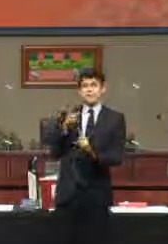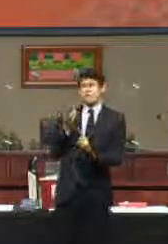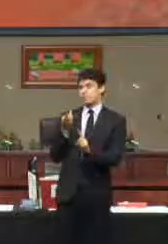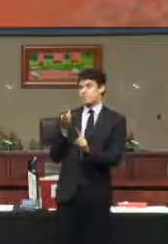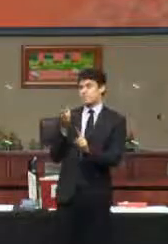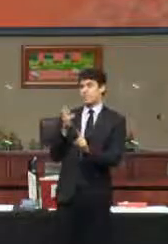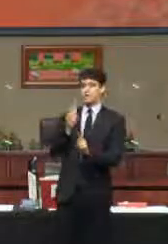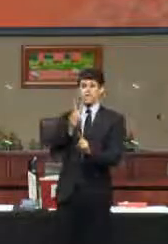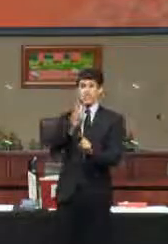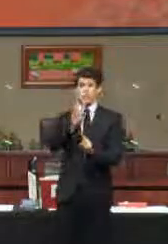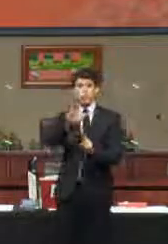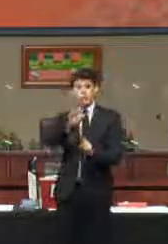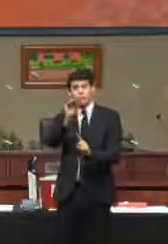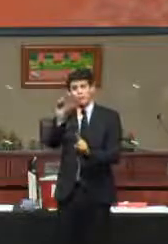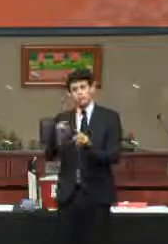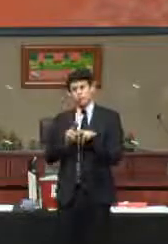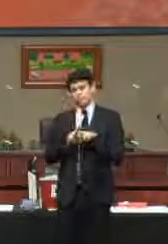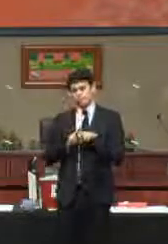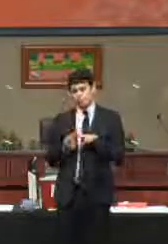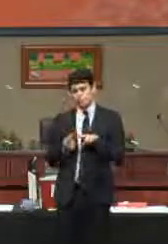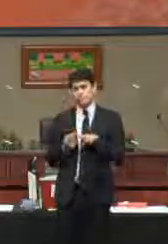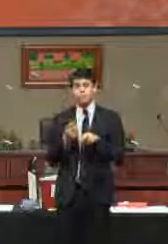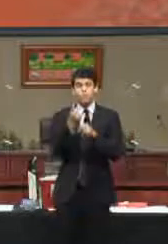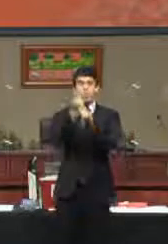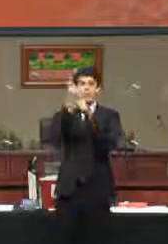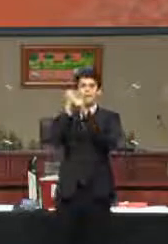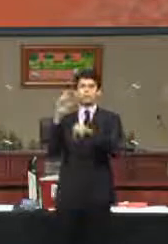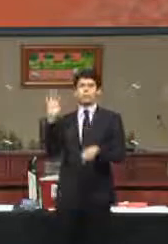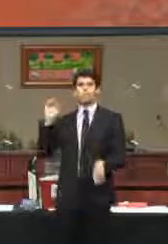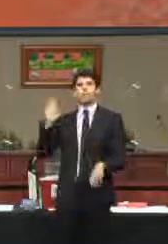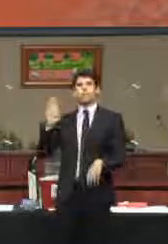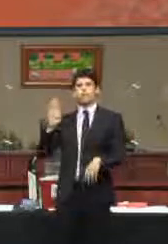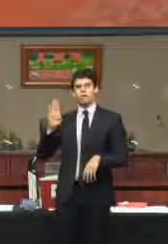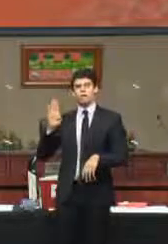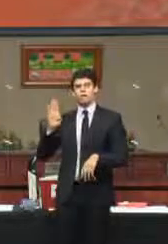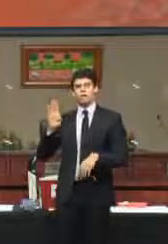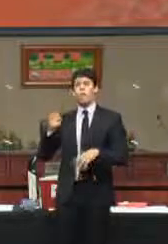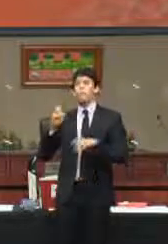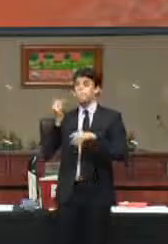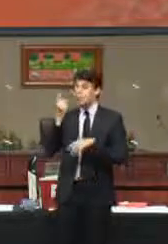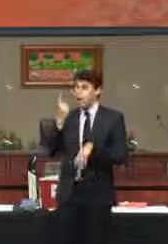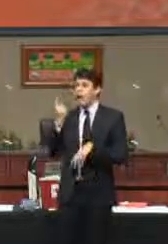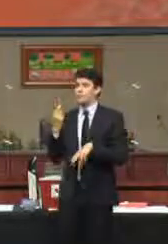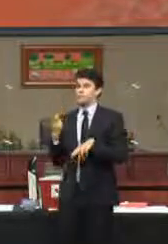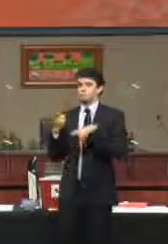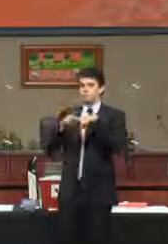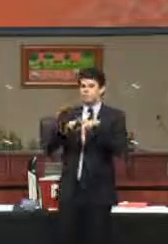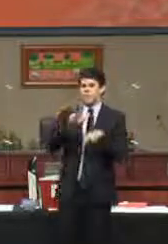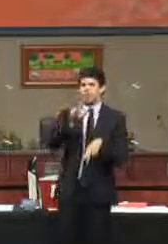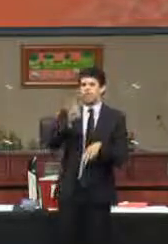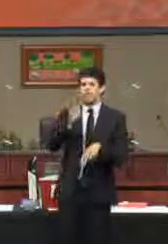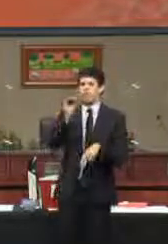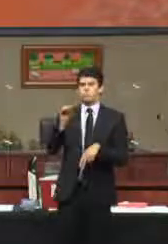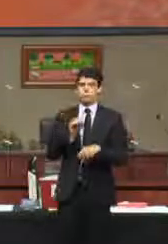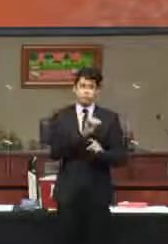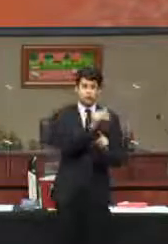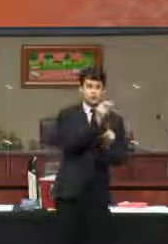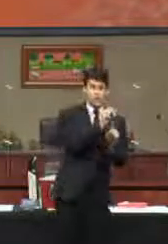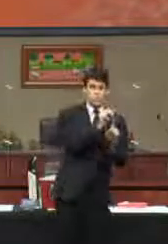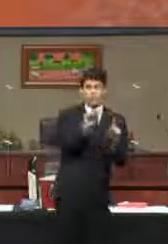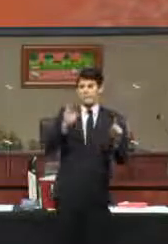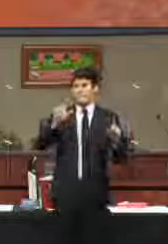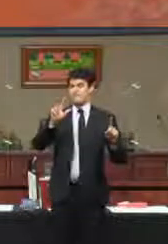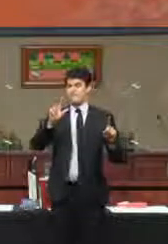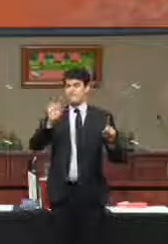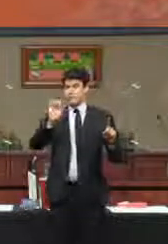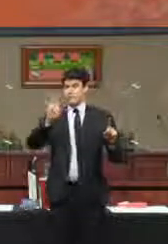63% decrease from last February. However, it's a 34% increase from the month before, January, about